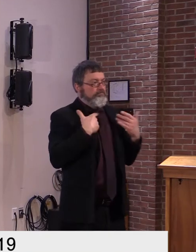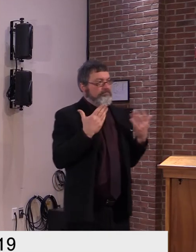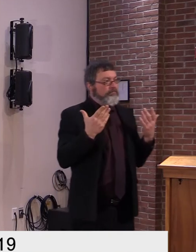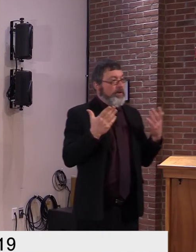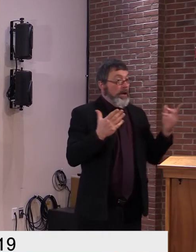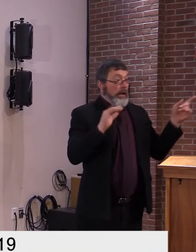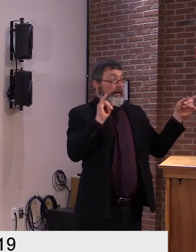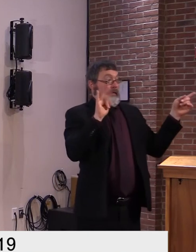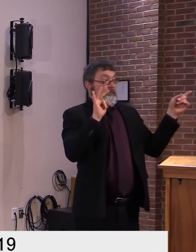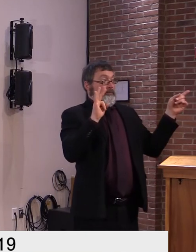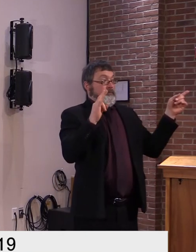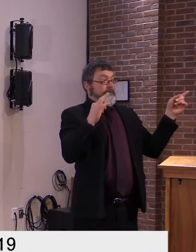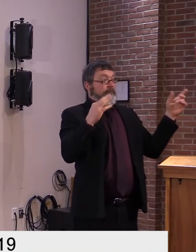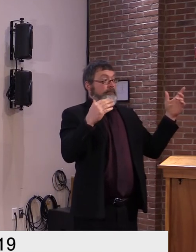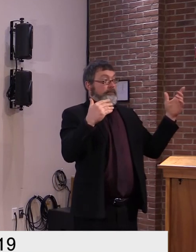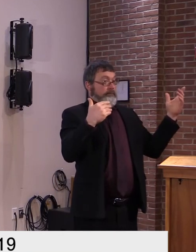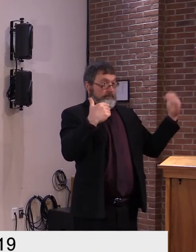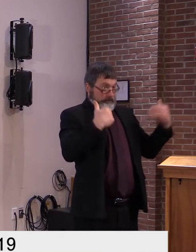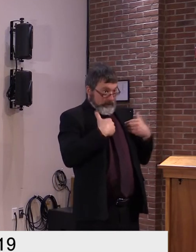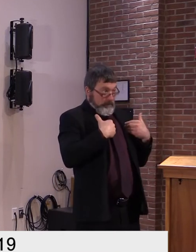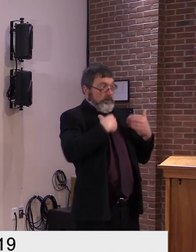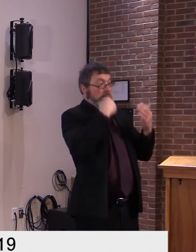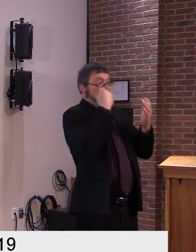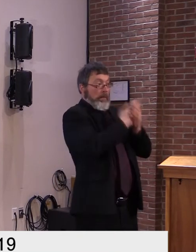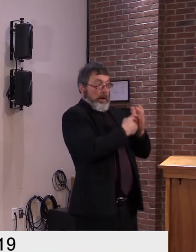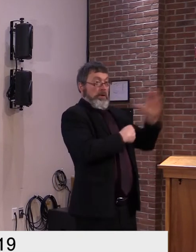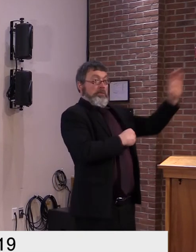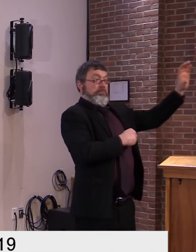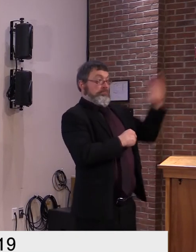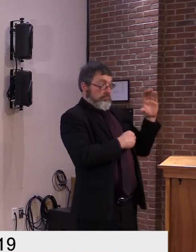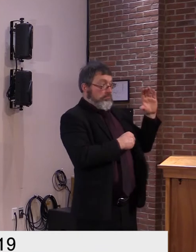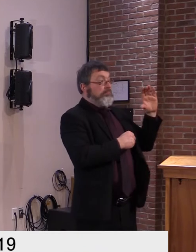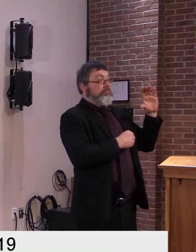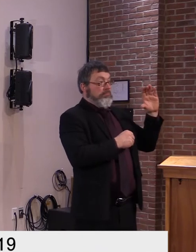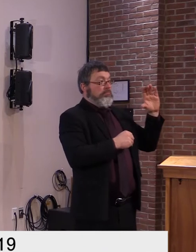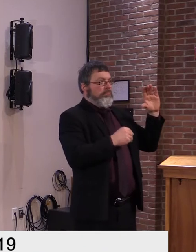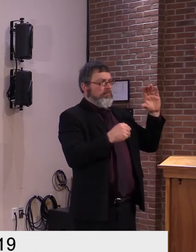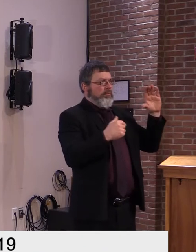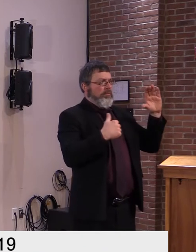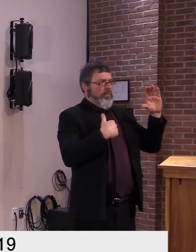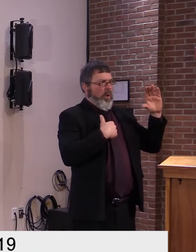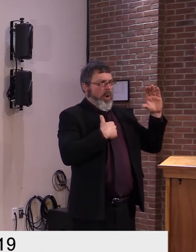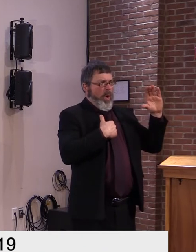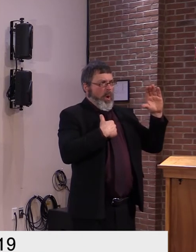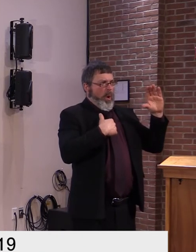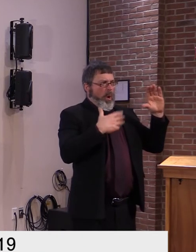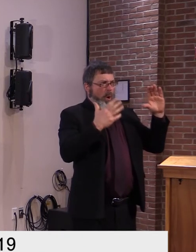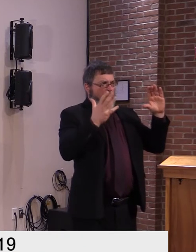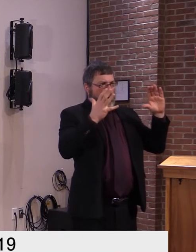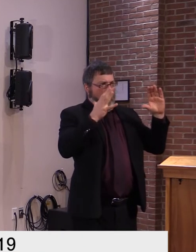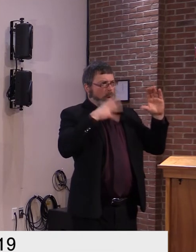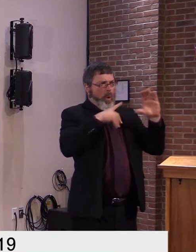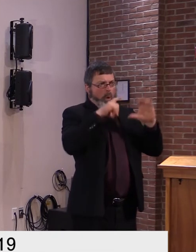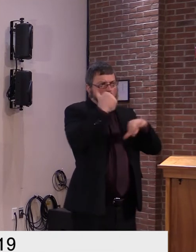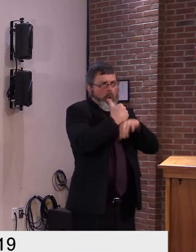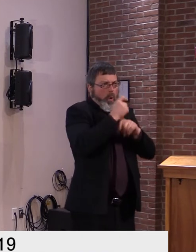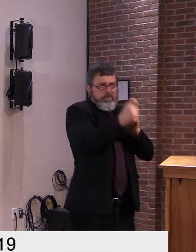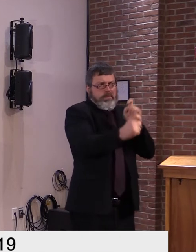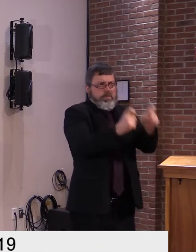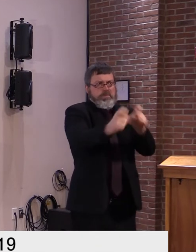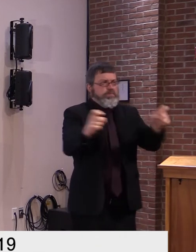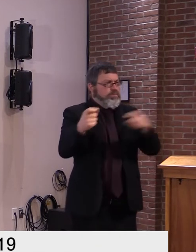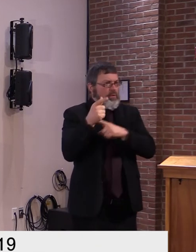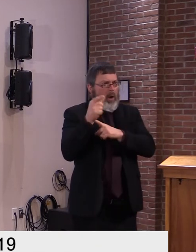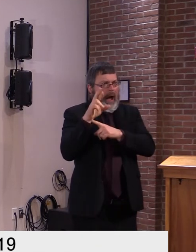be, we would be able to generate grants with the way we did before, we have no plans for